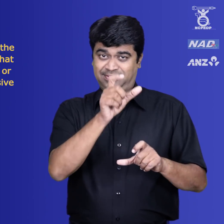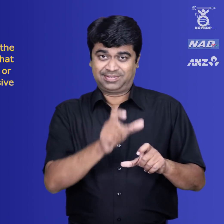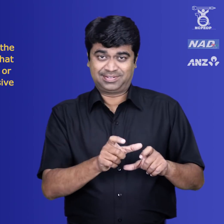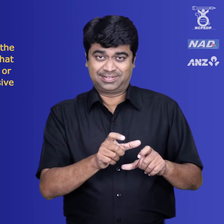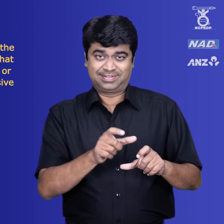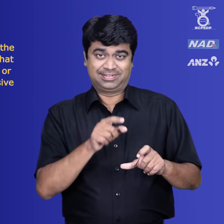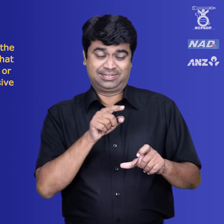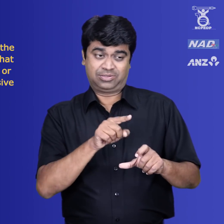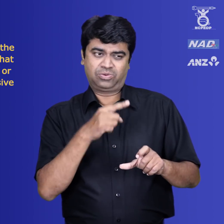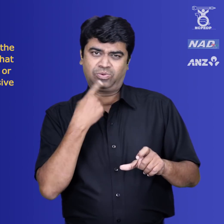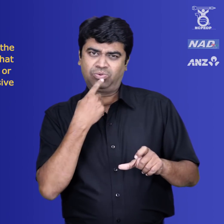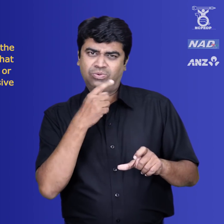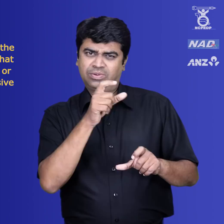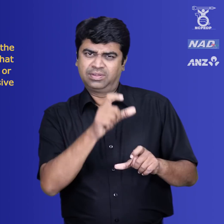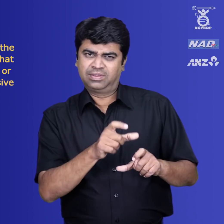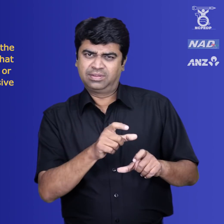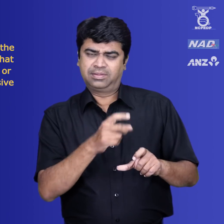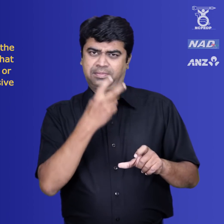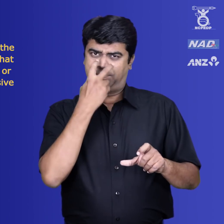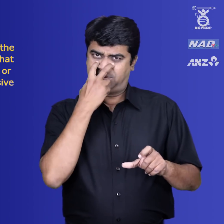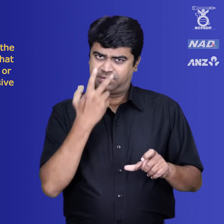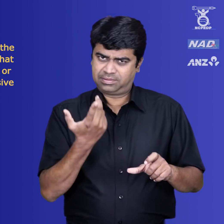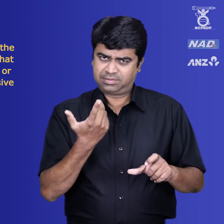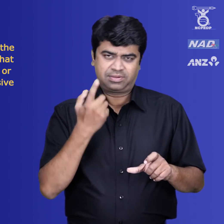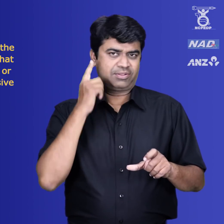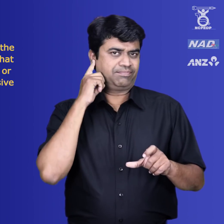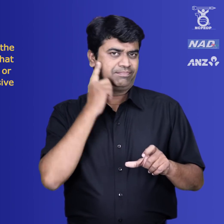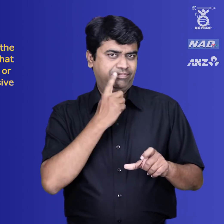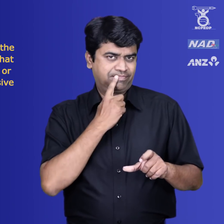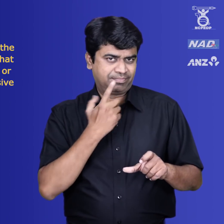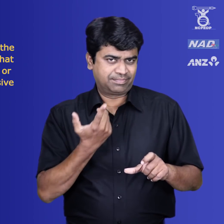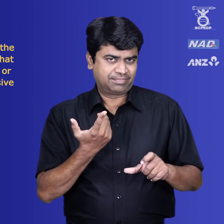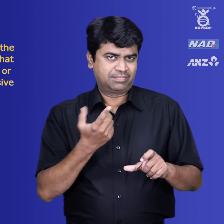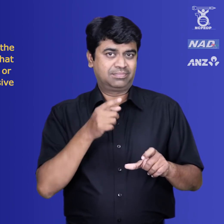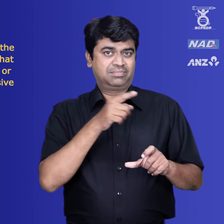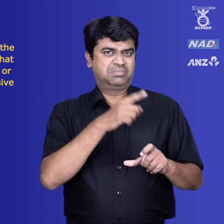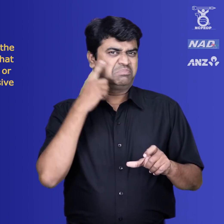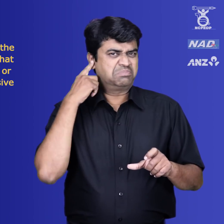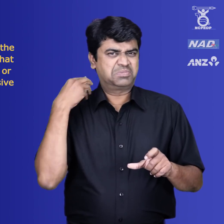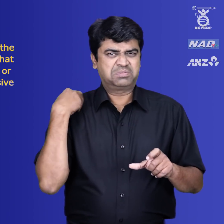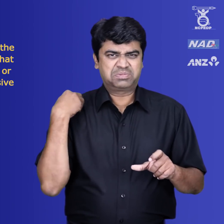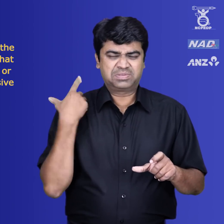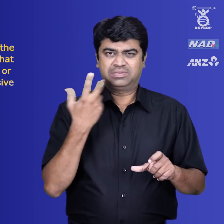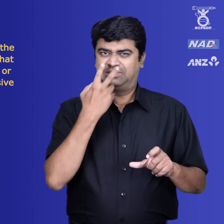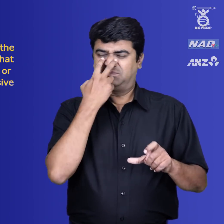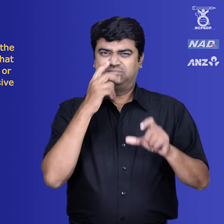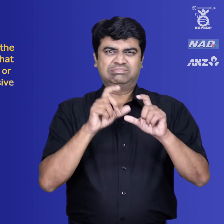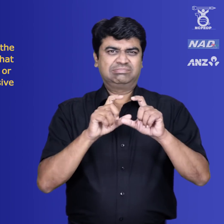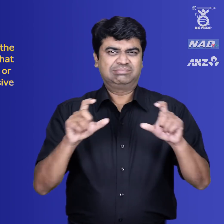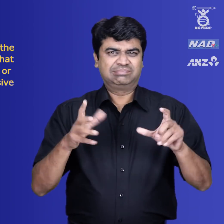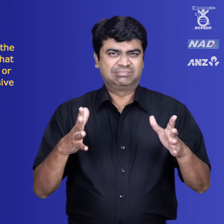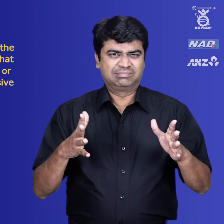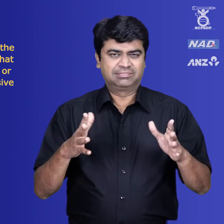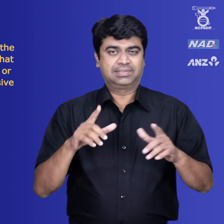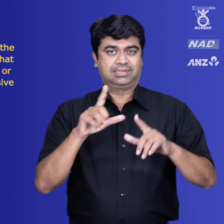Ensure that the education to persons who are blind or deaf or both